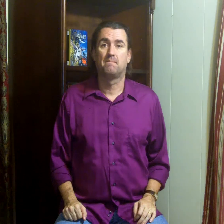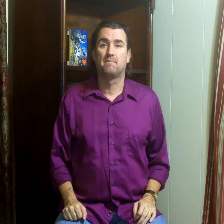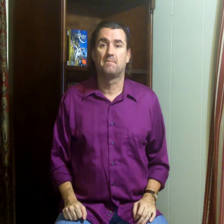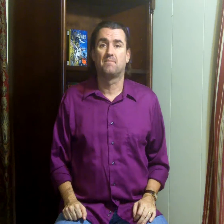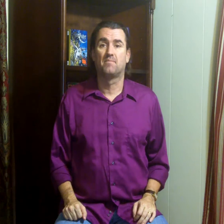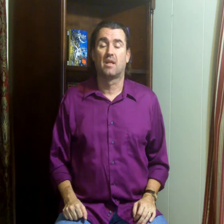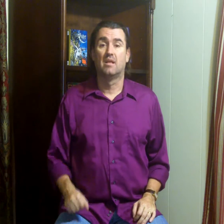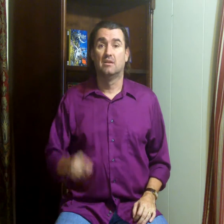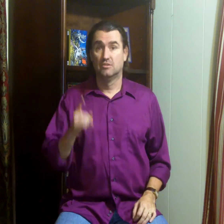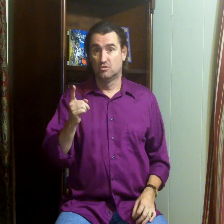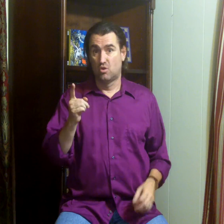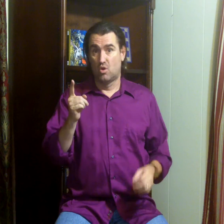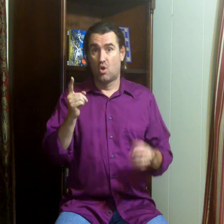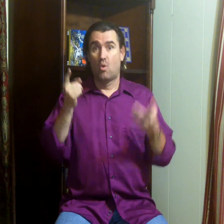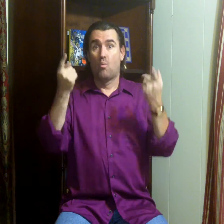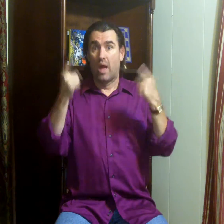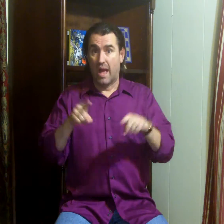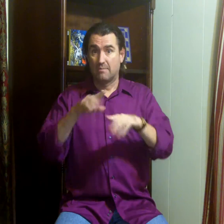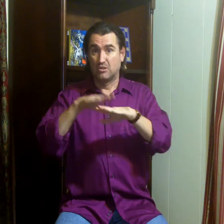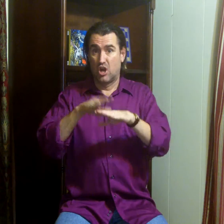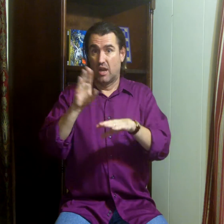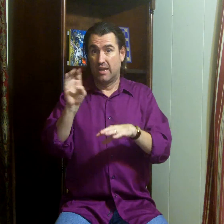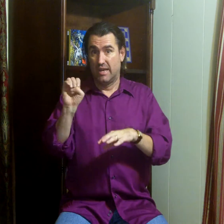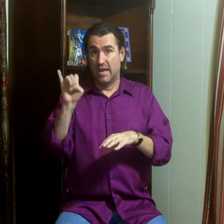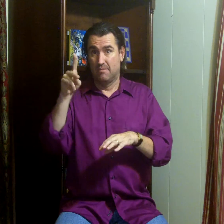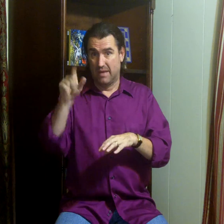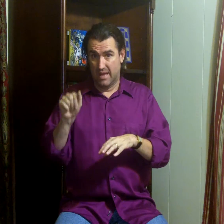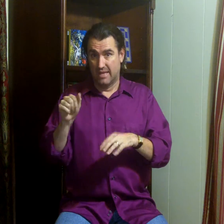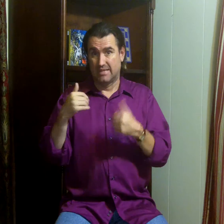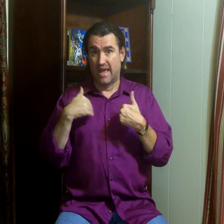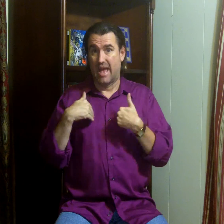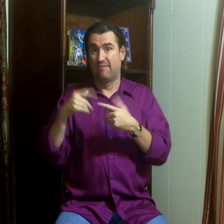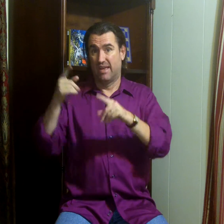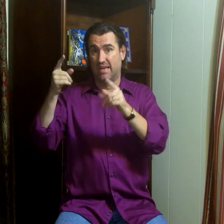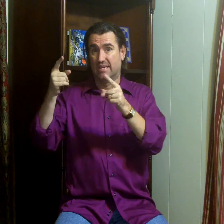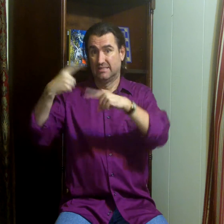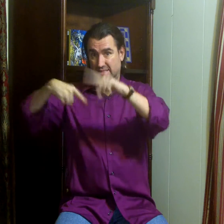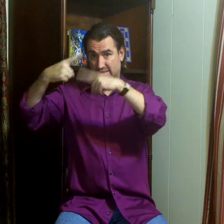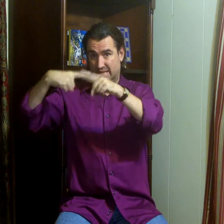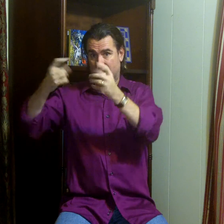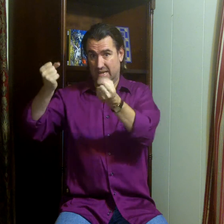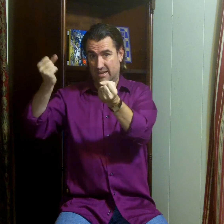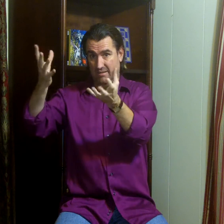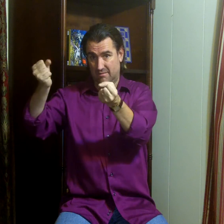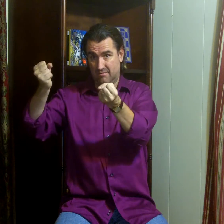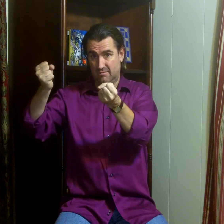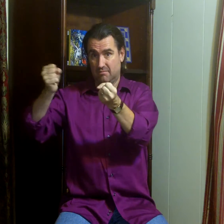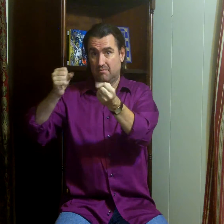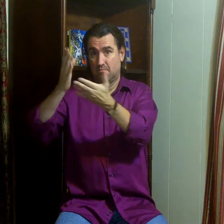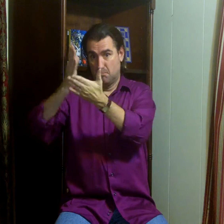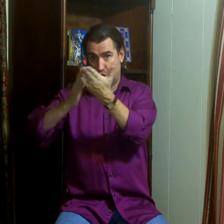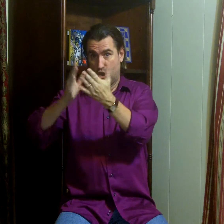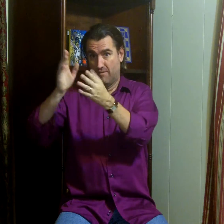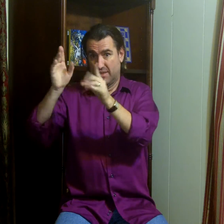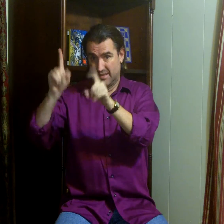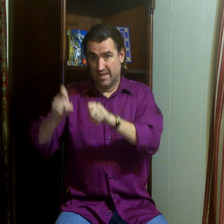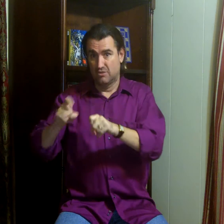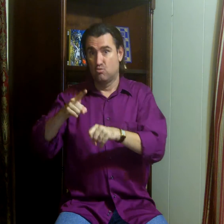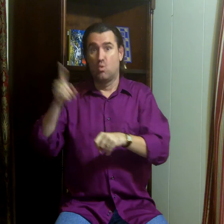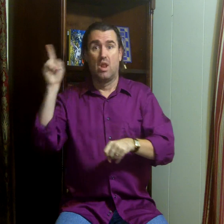Again, what happens on EIPA is there is a signing portion, meaning you will listen to an instructor give a lecture